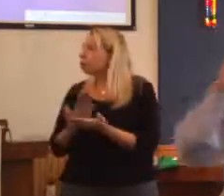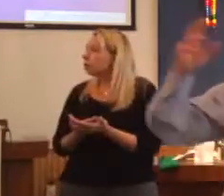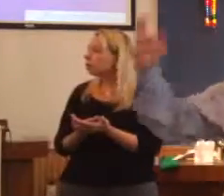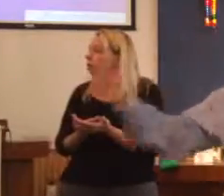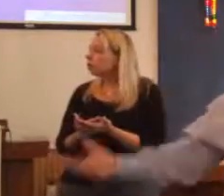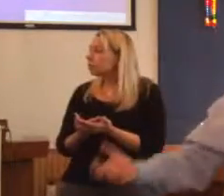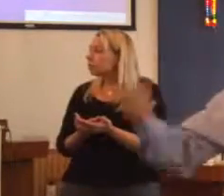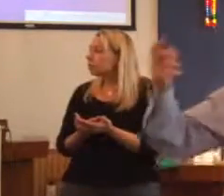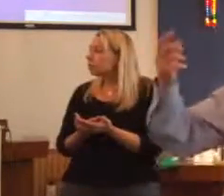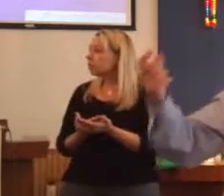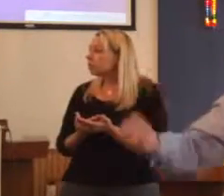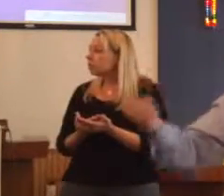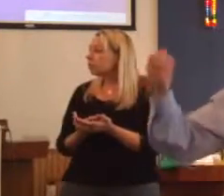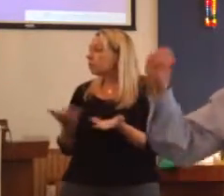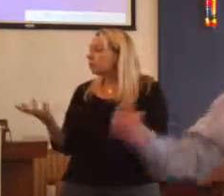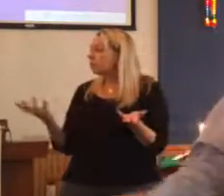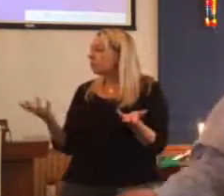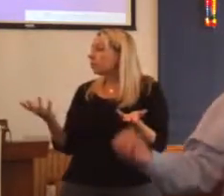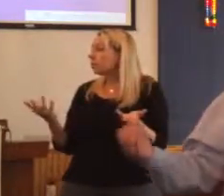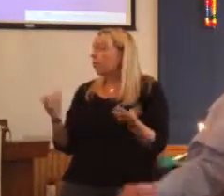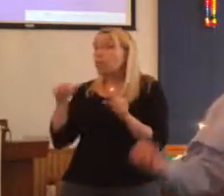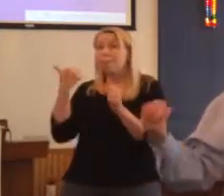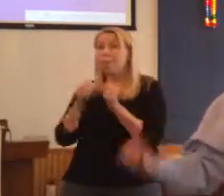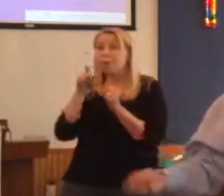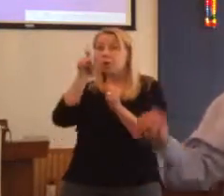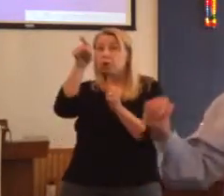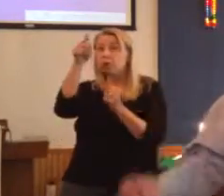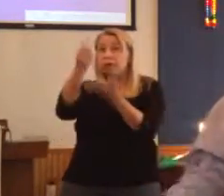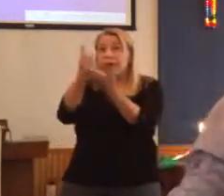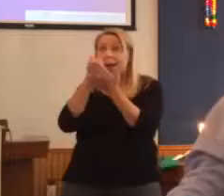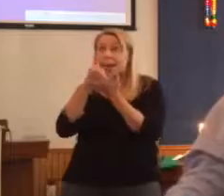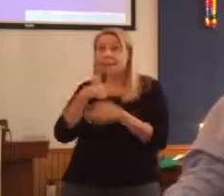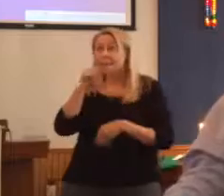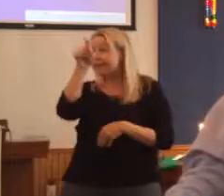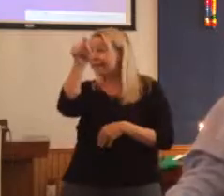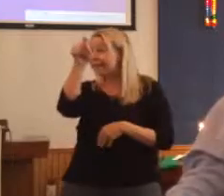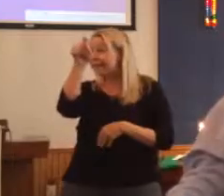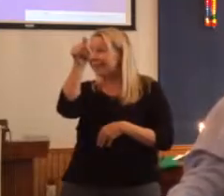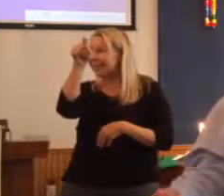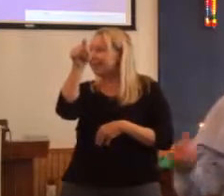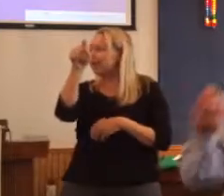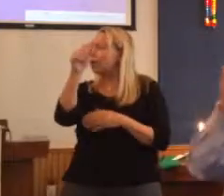Because for the person on the other end of that request,